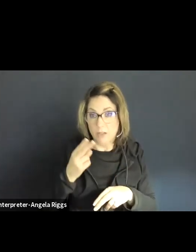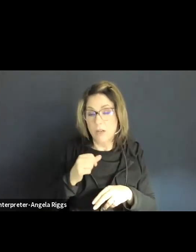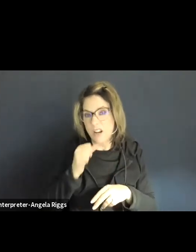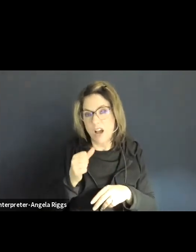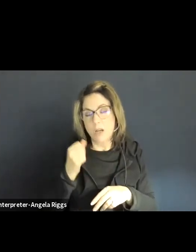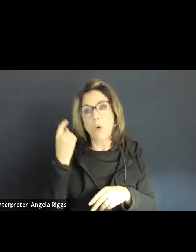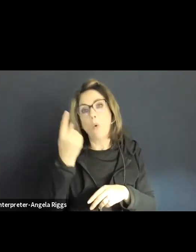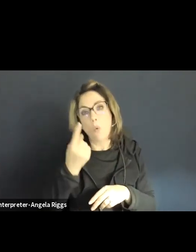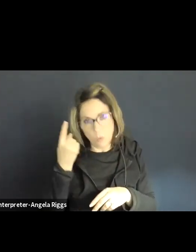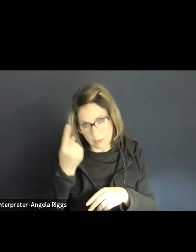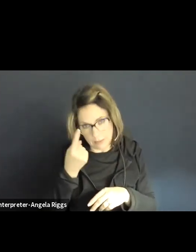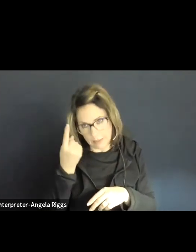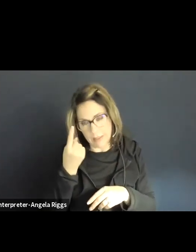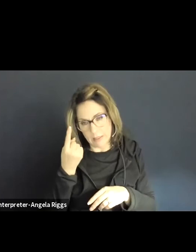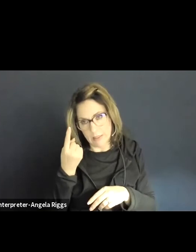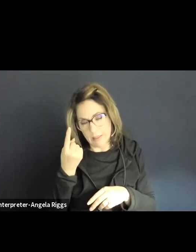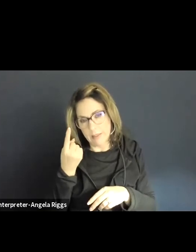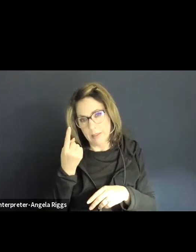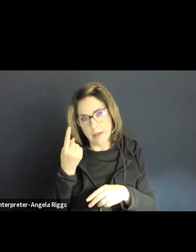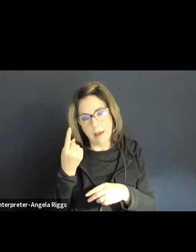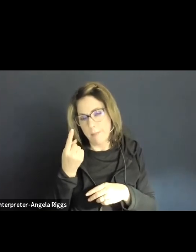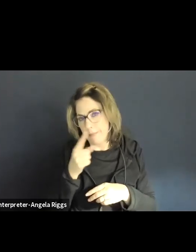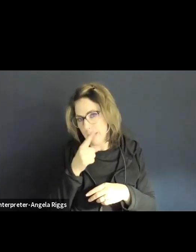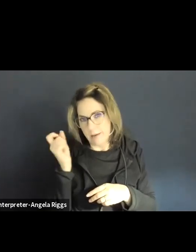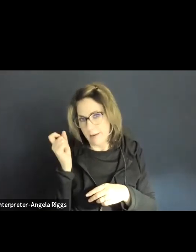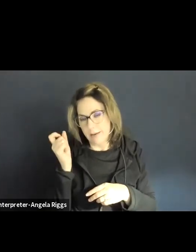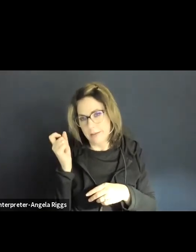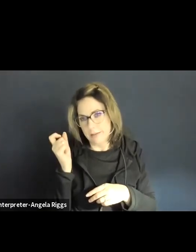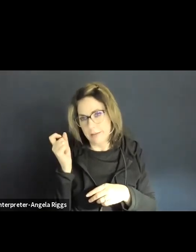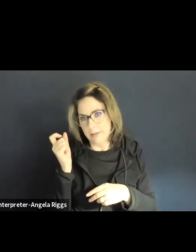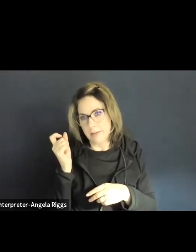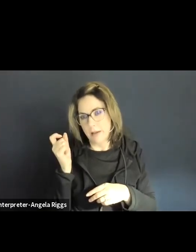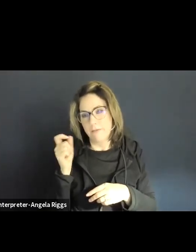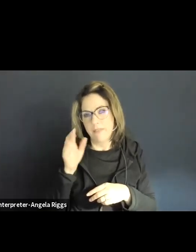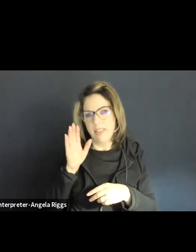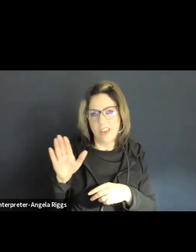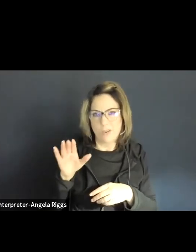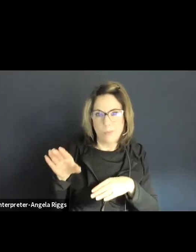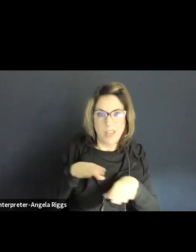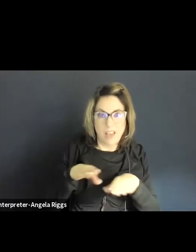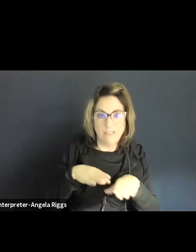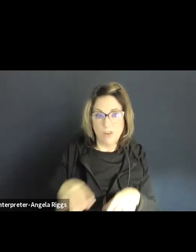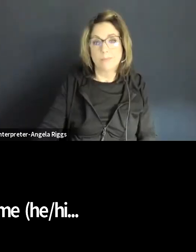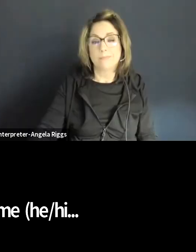just due to standard behavior.